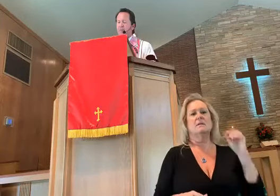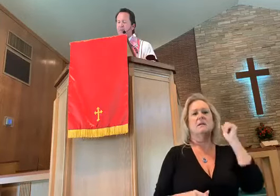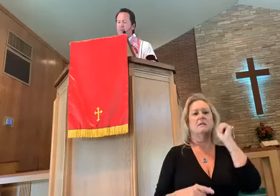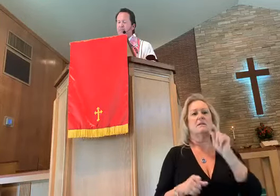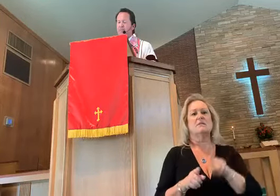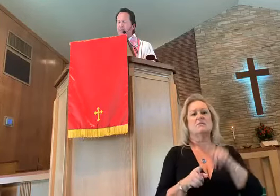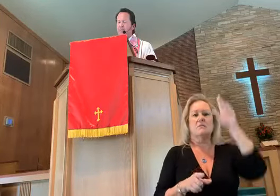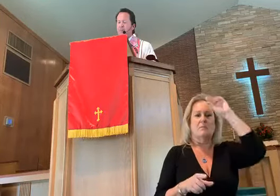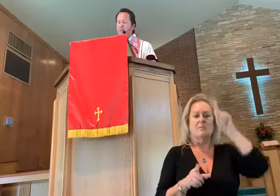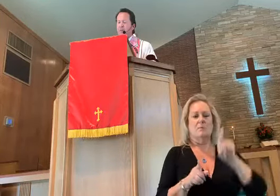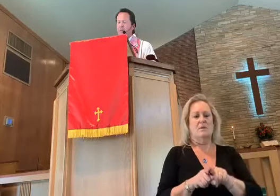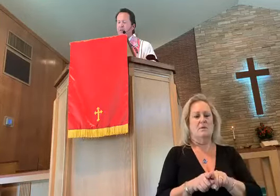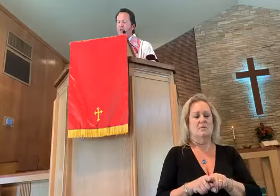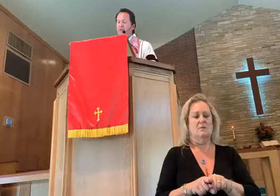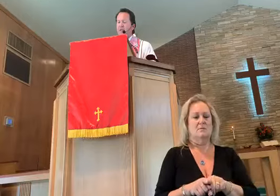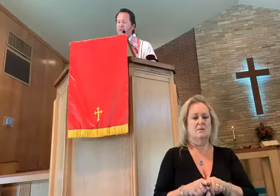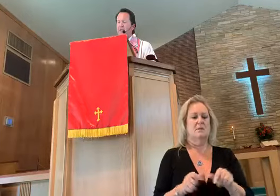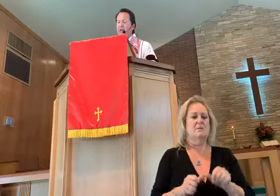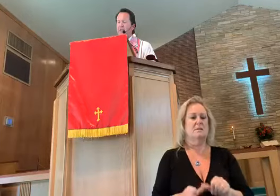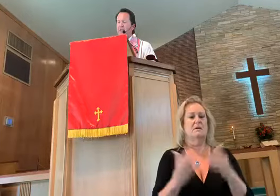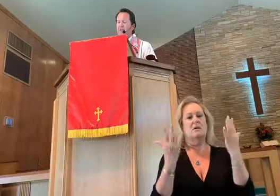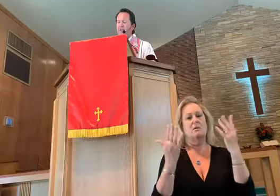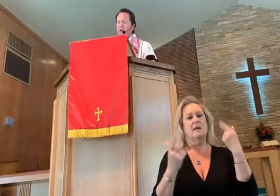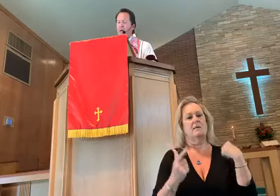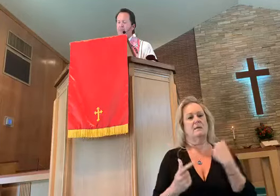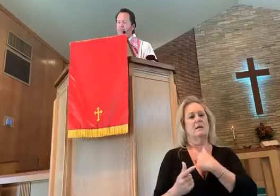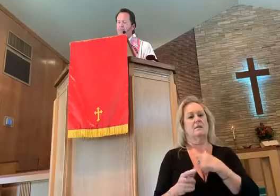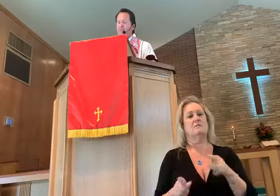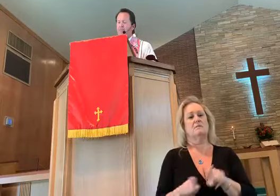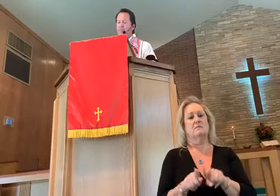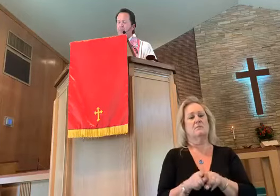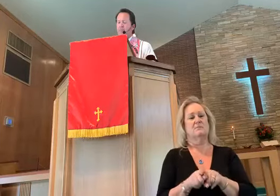brothers still awaits us as well.